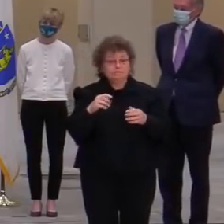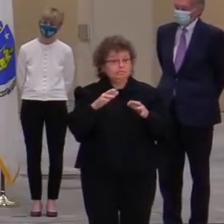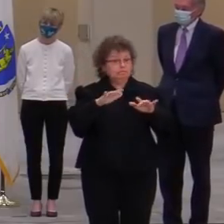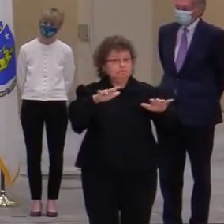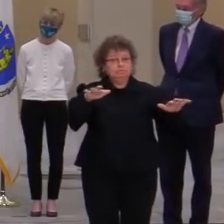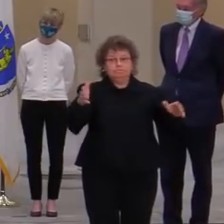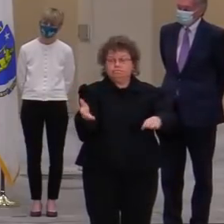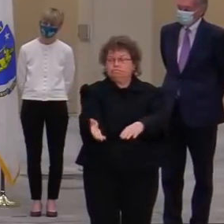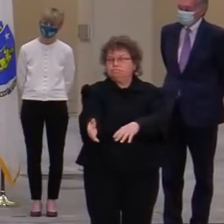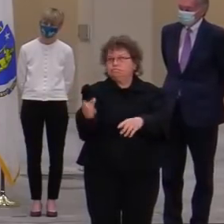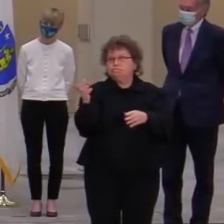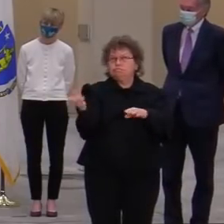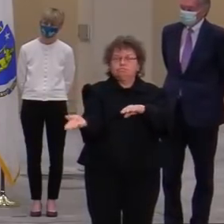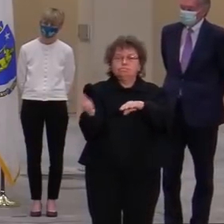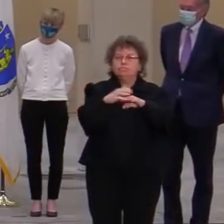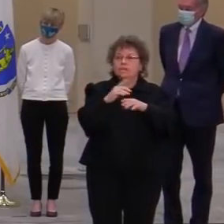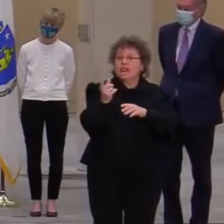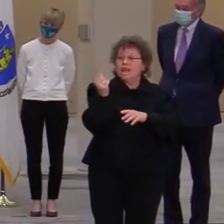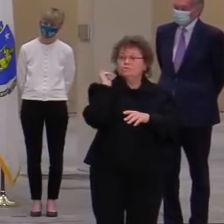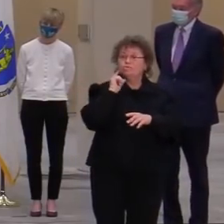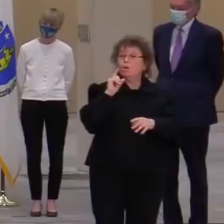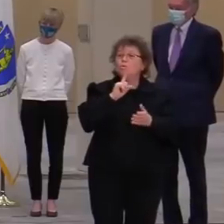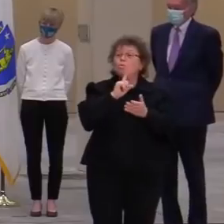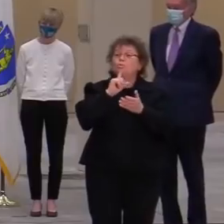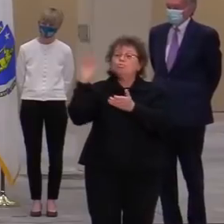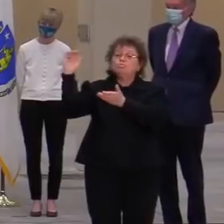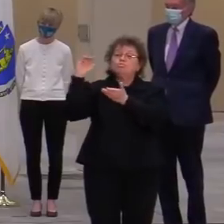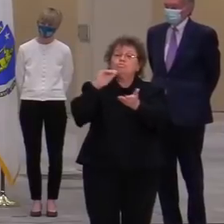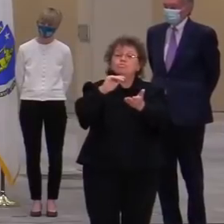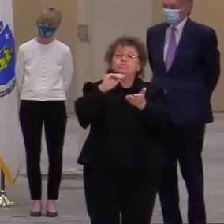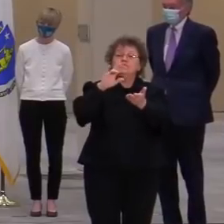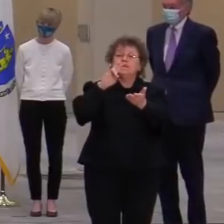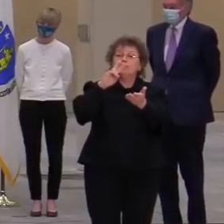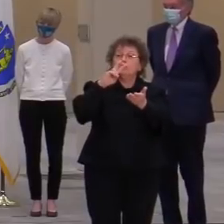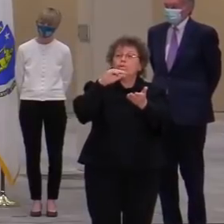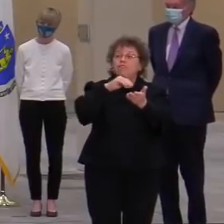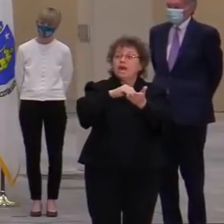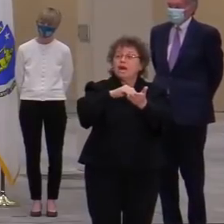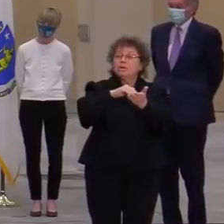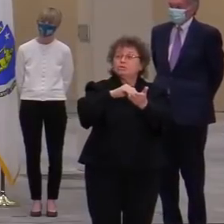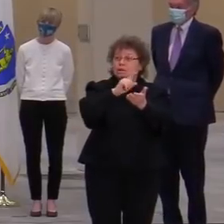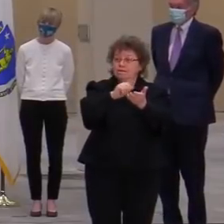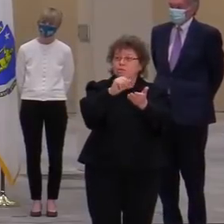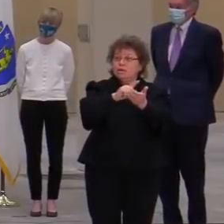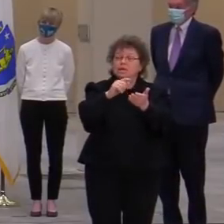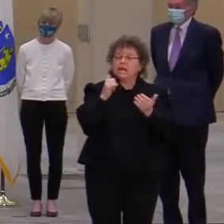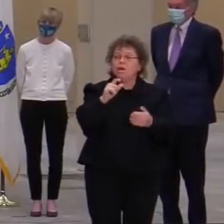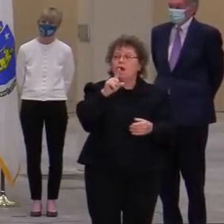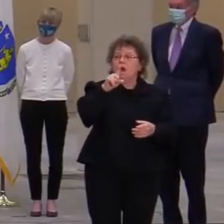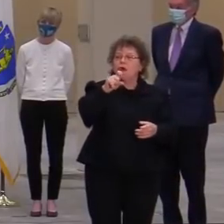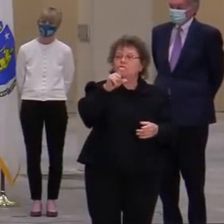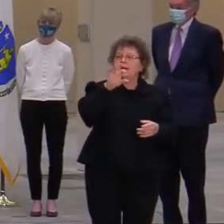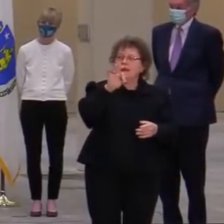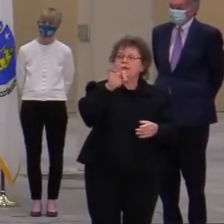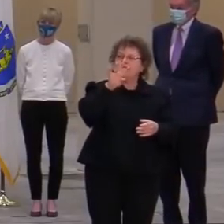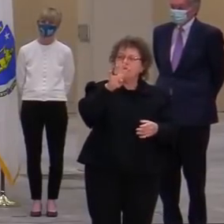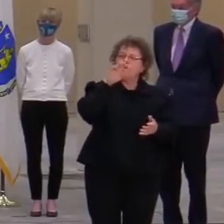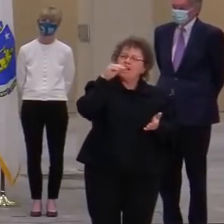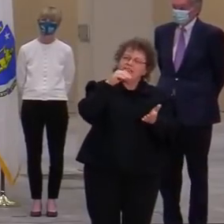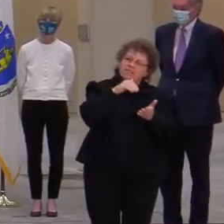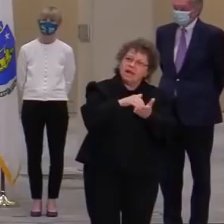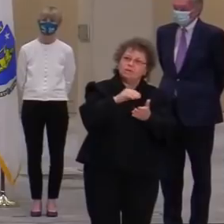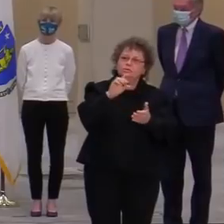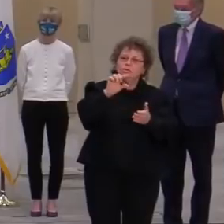system went from a weekly allocation of about 72,000 doses to a weekly allocation of 194,000